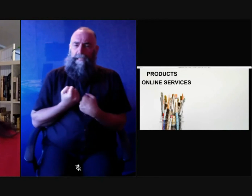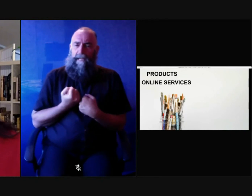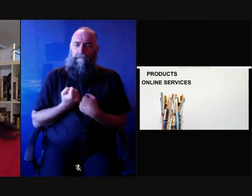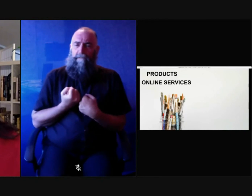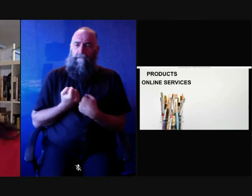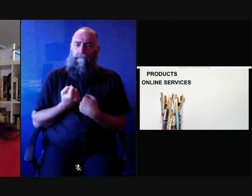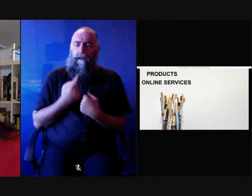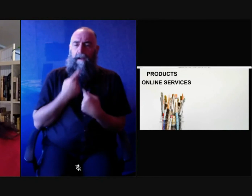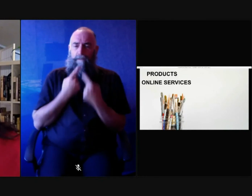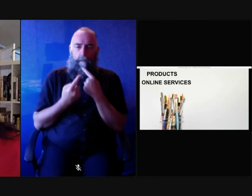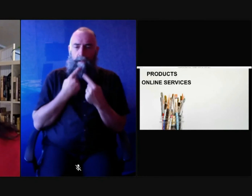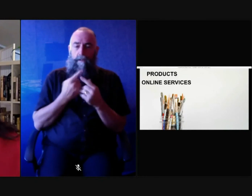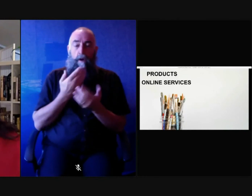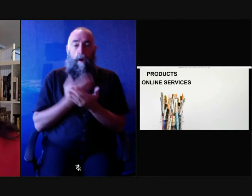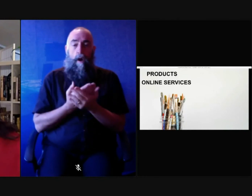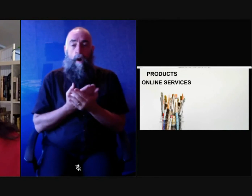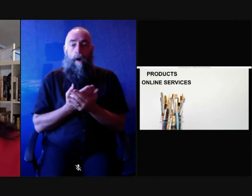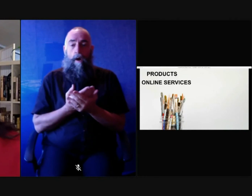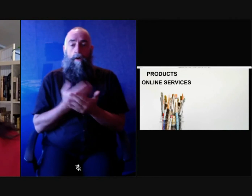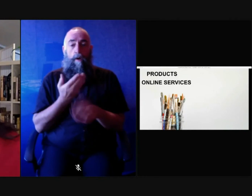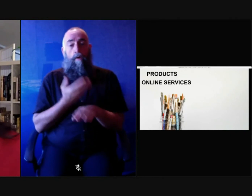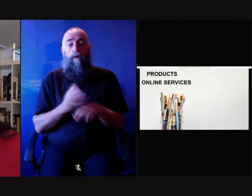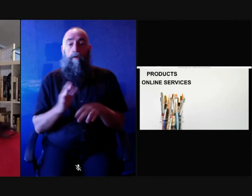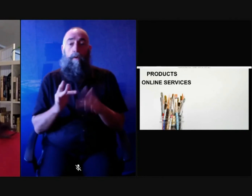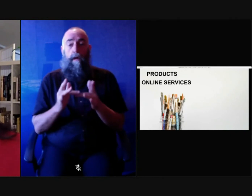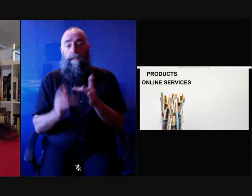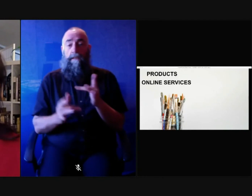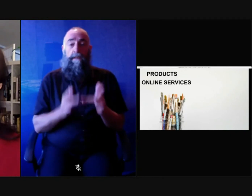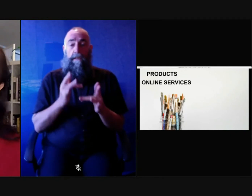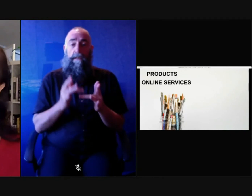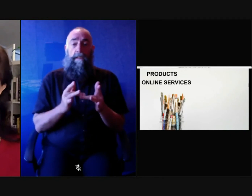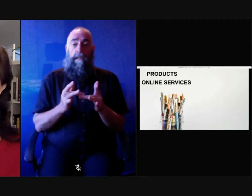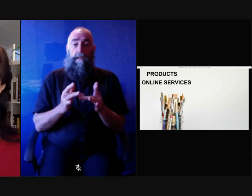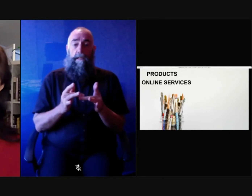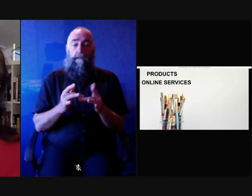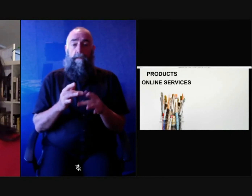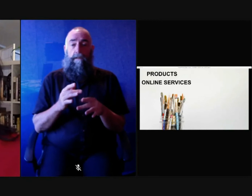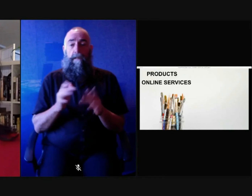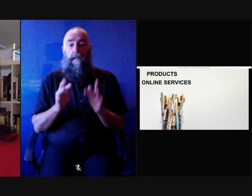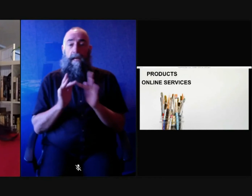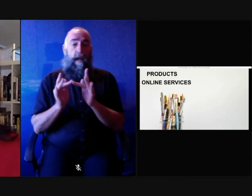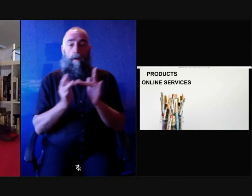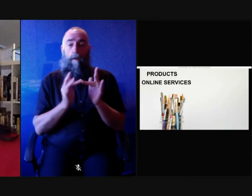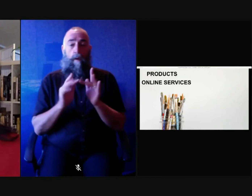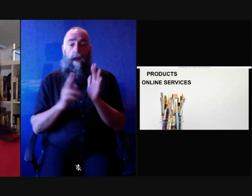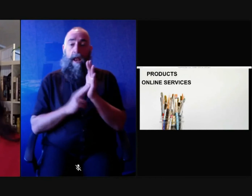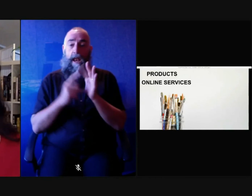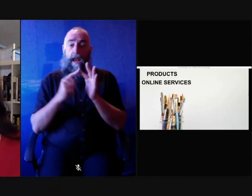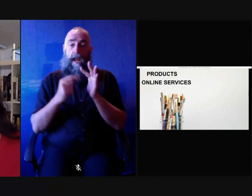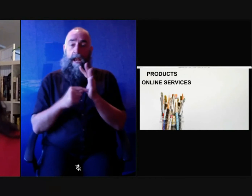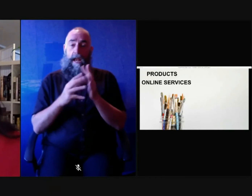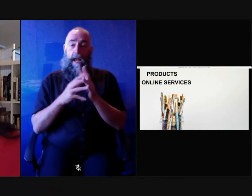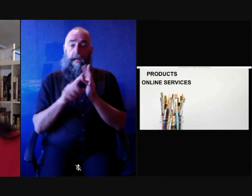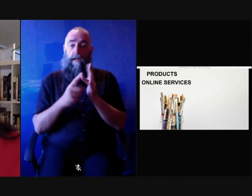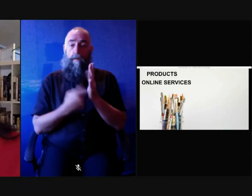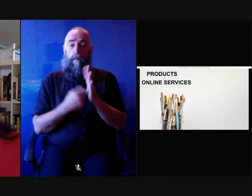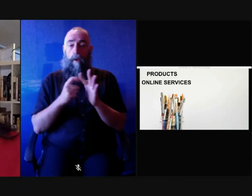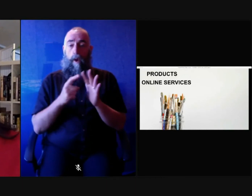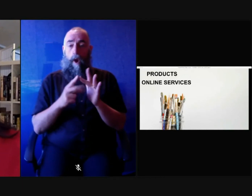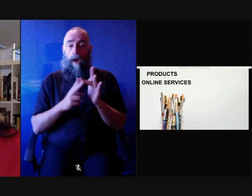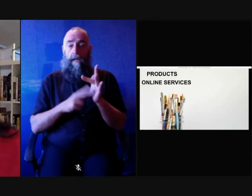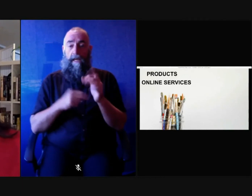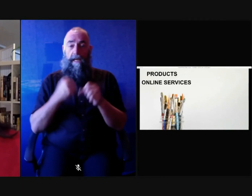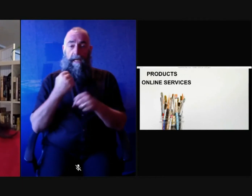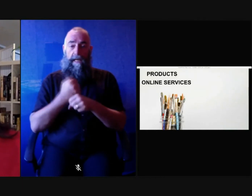new online networking event that's come up, or it's actually an existing networking organisation that's gone online.